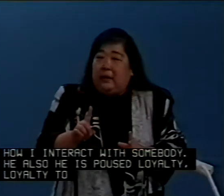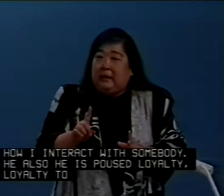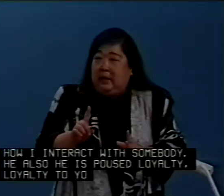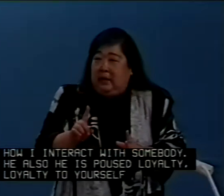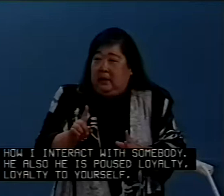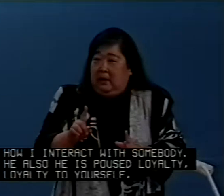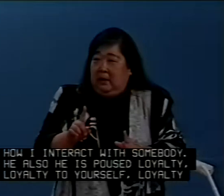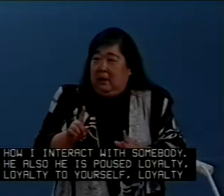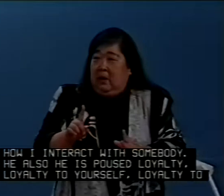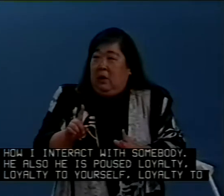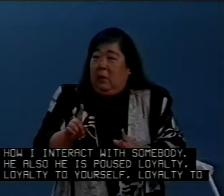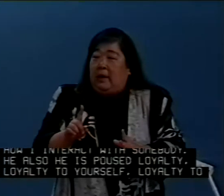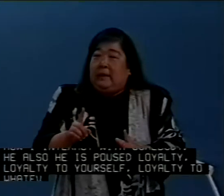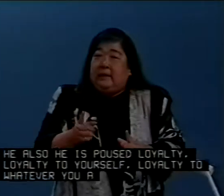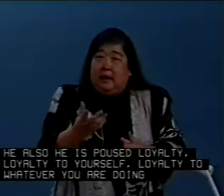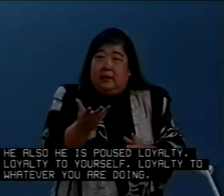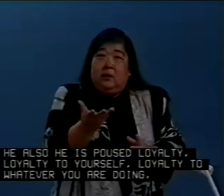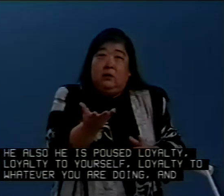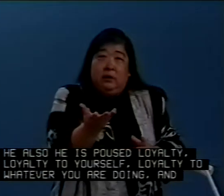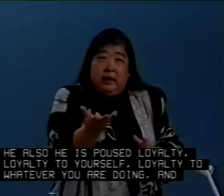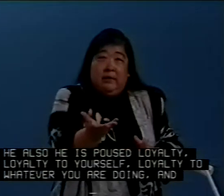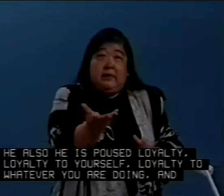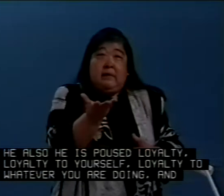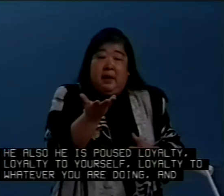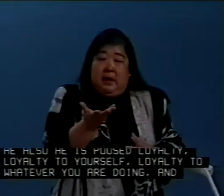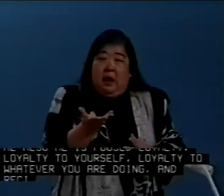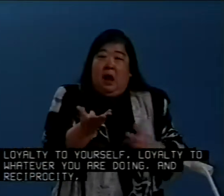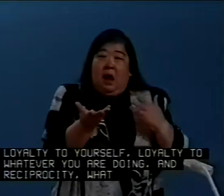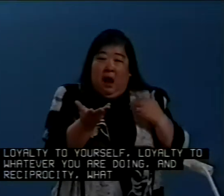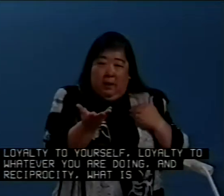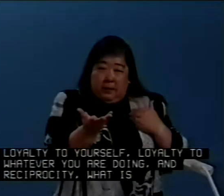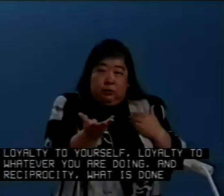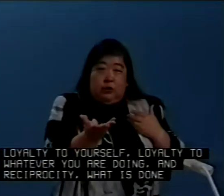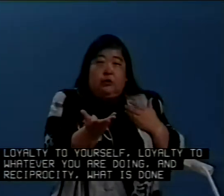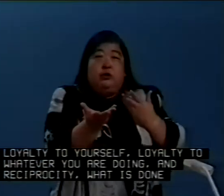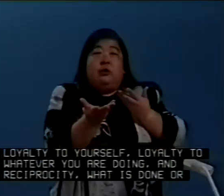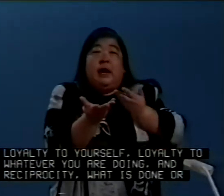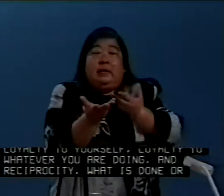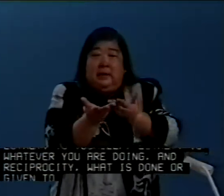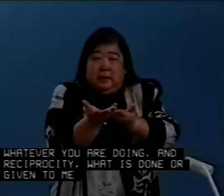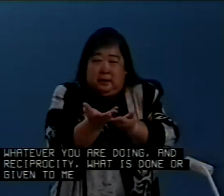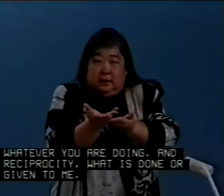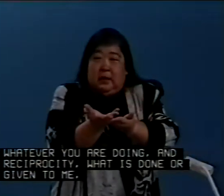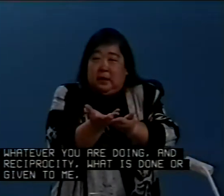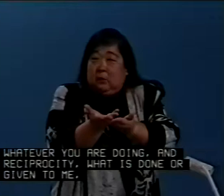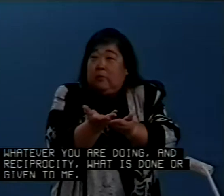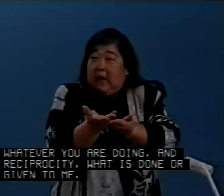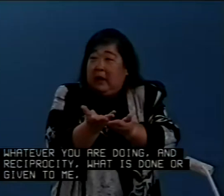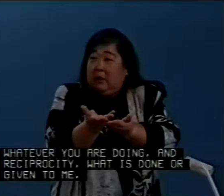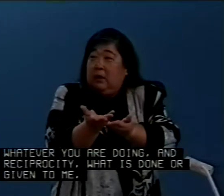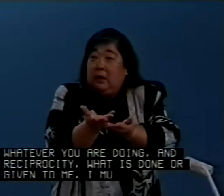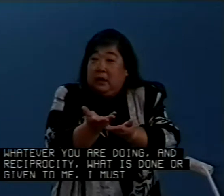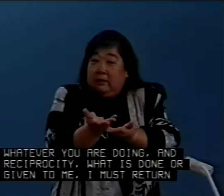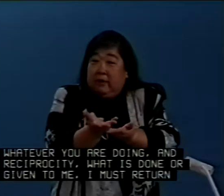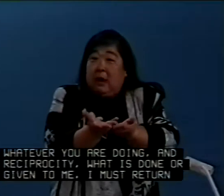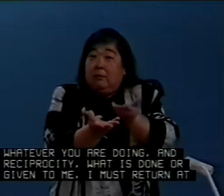reciprocity. What is done or given to me, I must return at least in equal value, if not